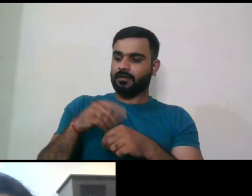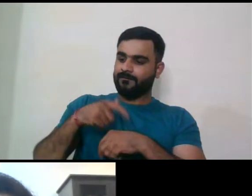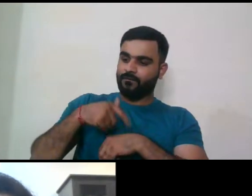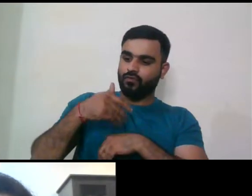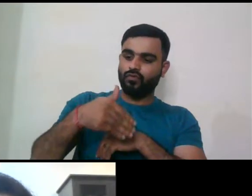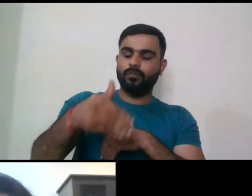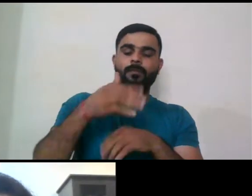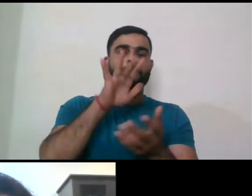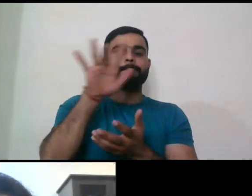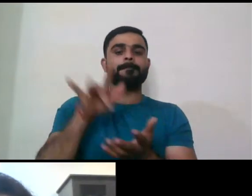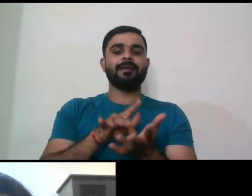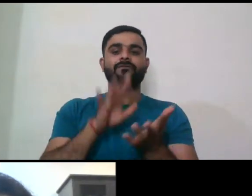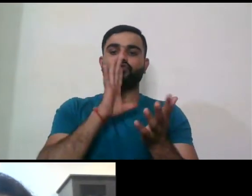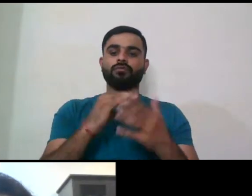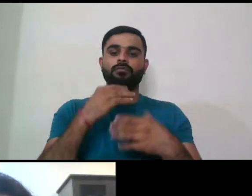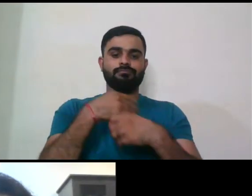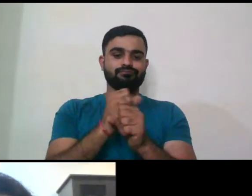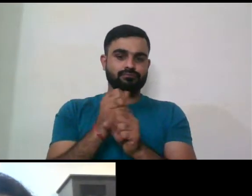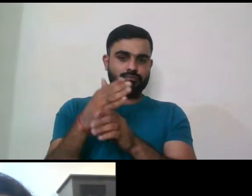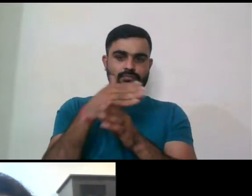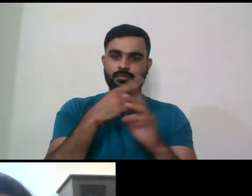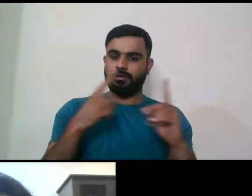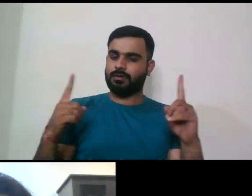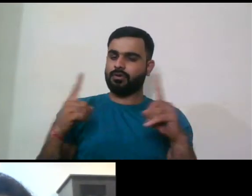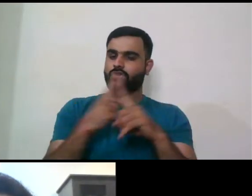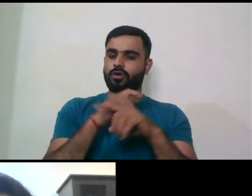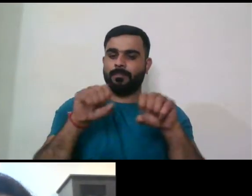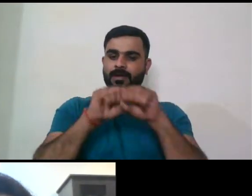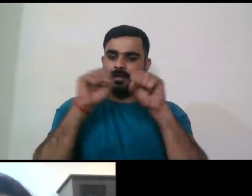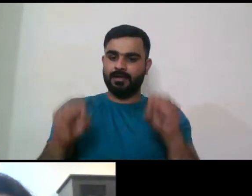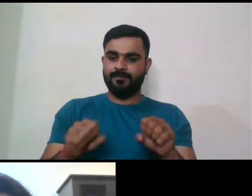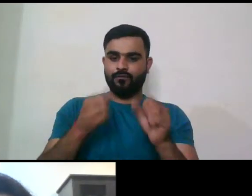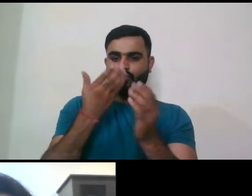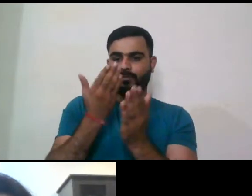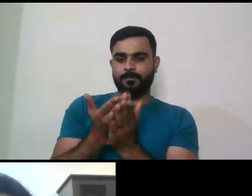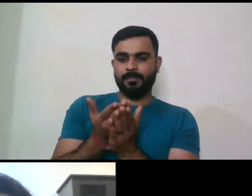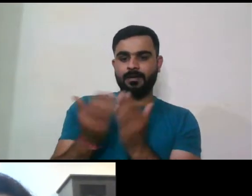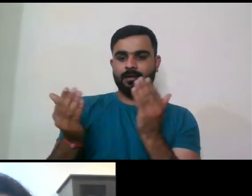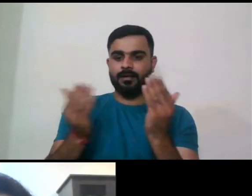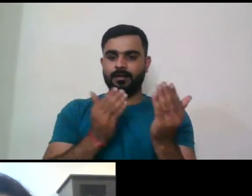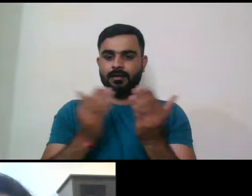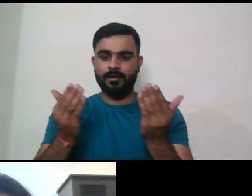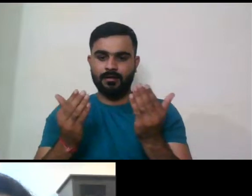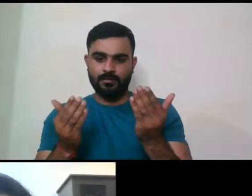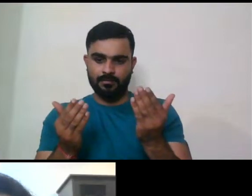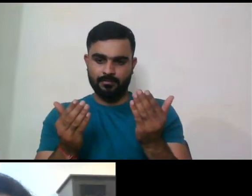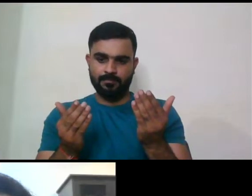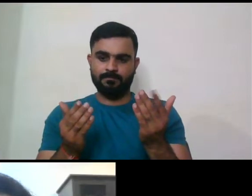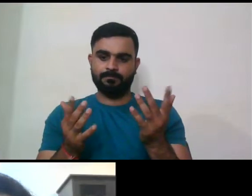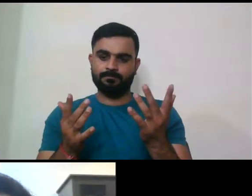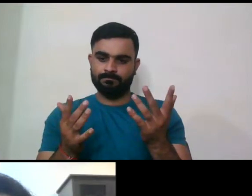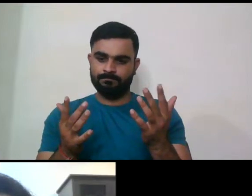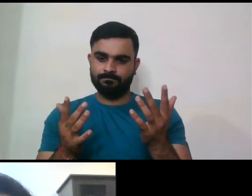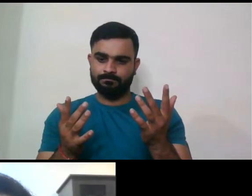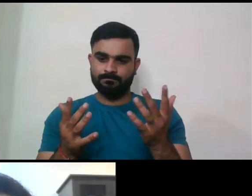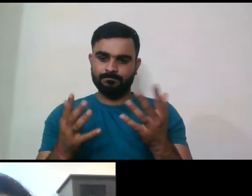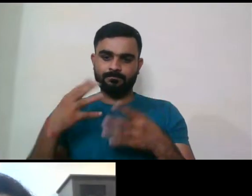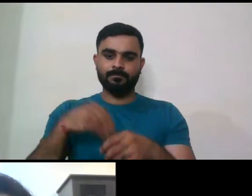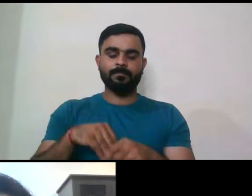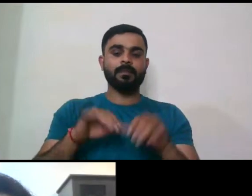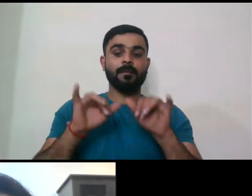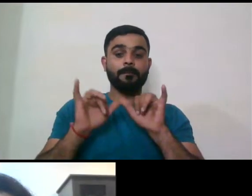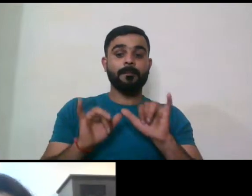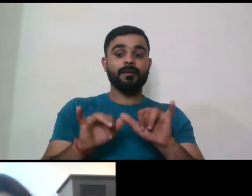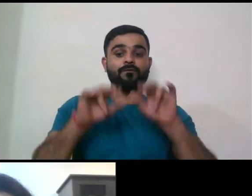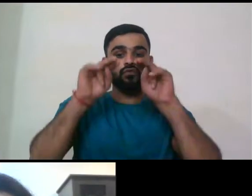take place given the realities of our complex system, rather than this some kind of a big bang reform measure, which